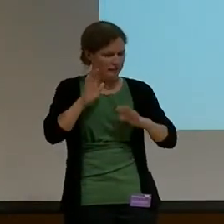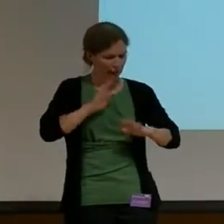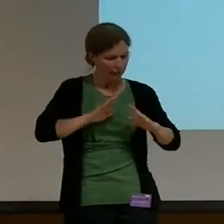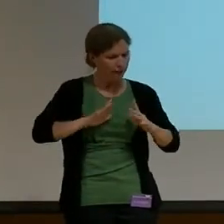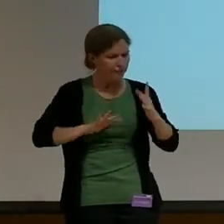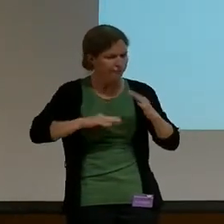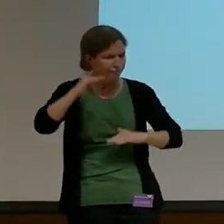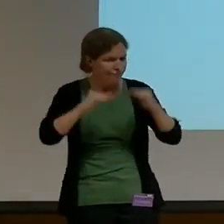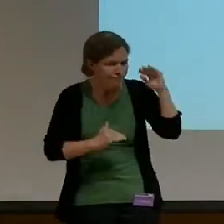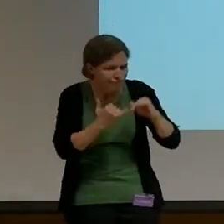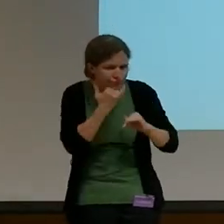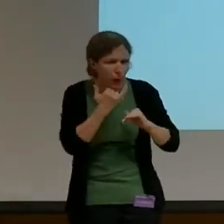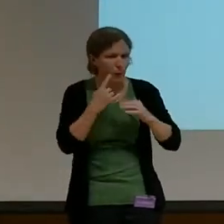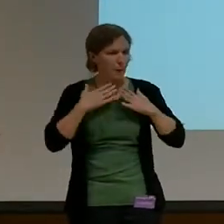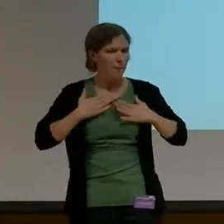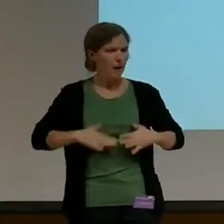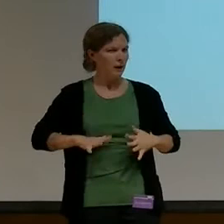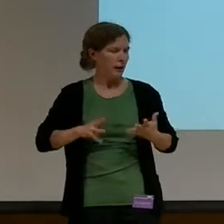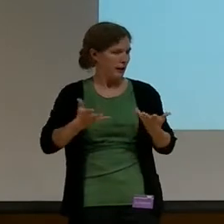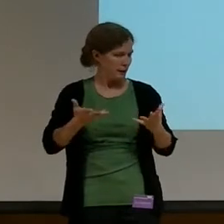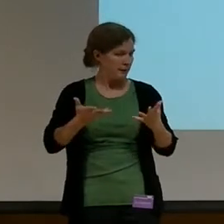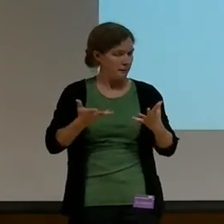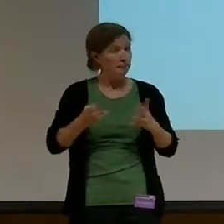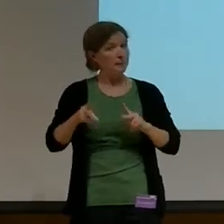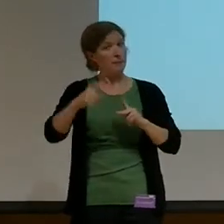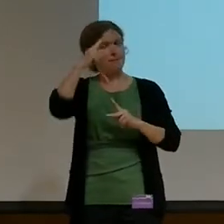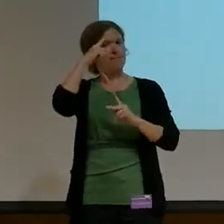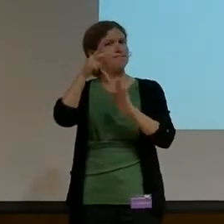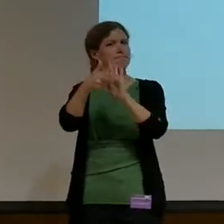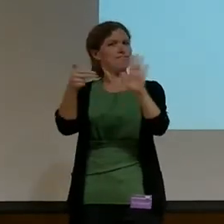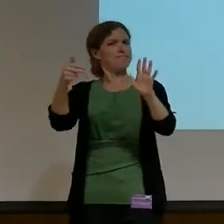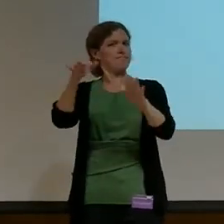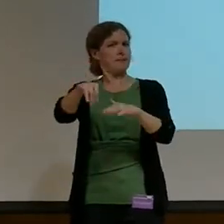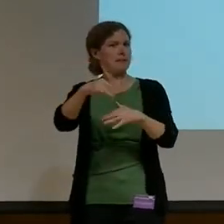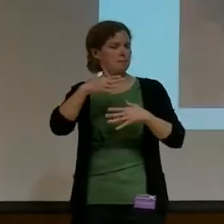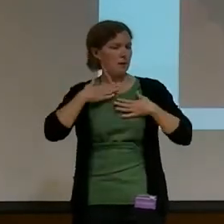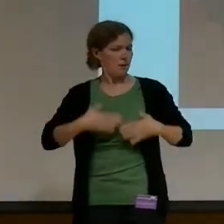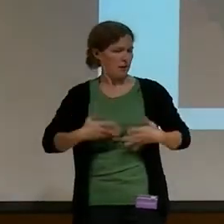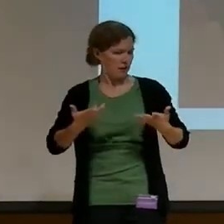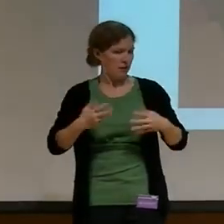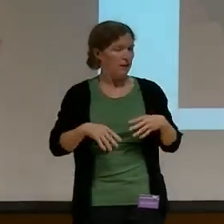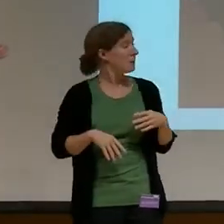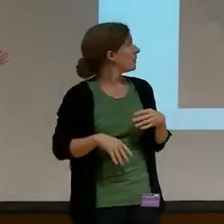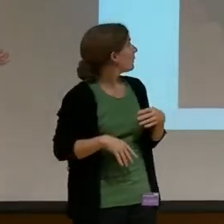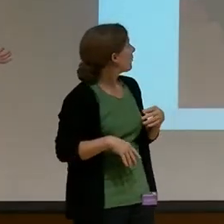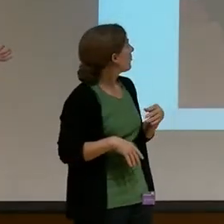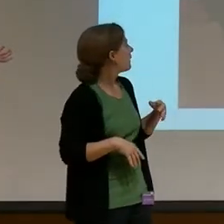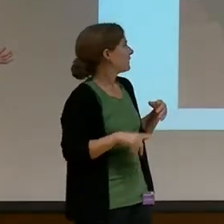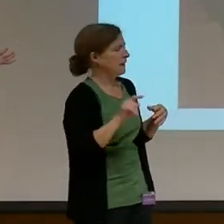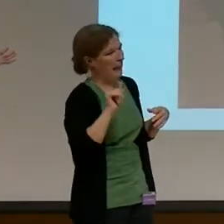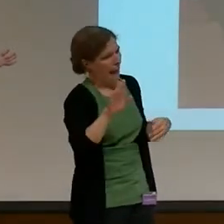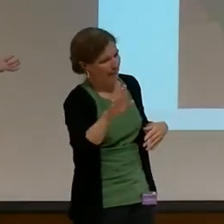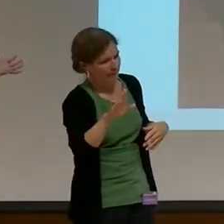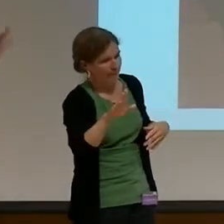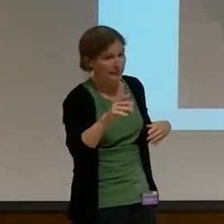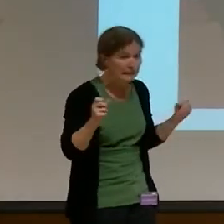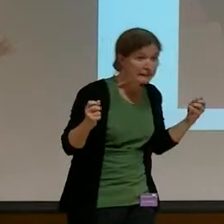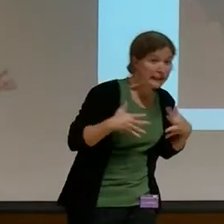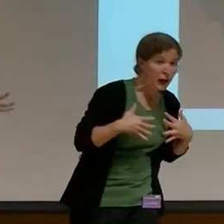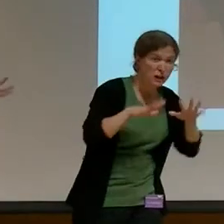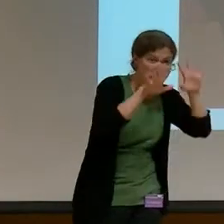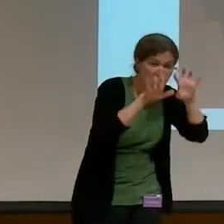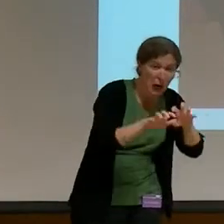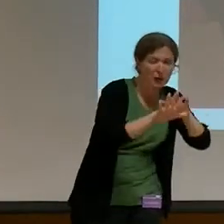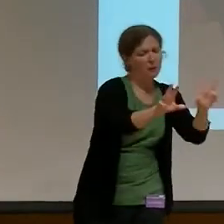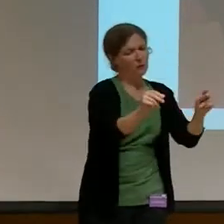working properly, which is one of the things that people bring up. And what we found is, well, this is the lab, just to show you it's not scary,